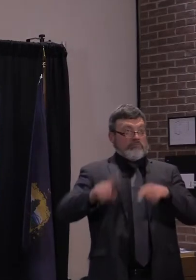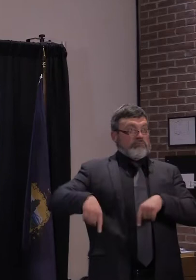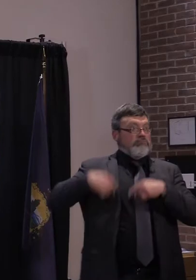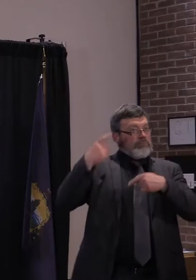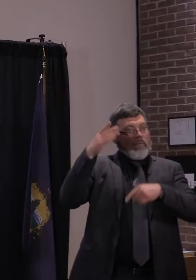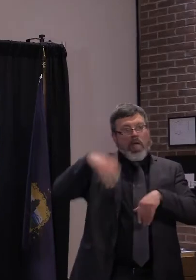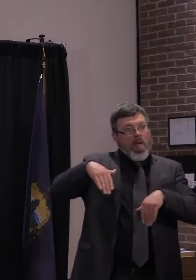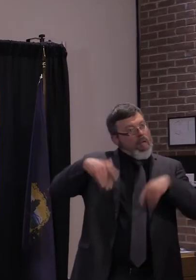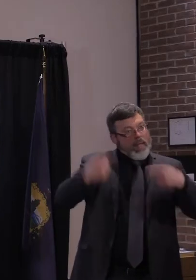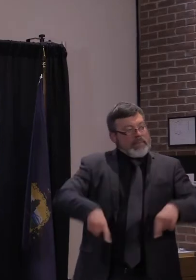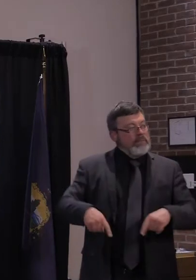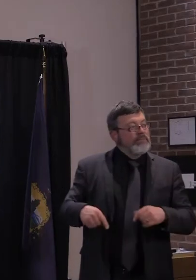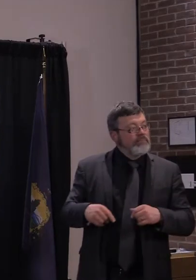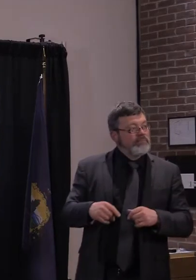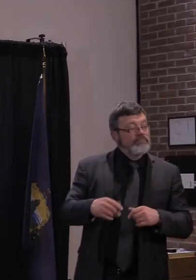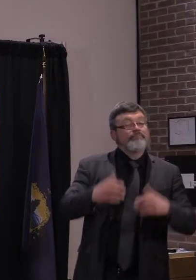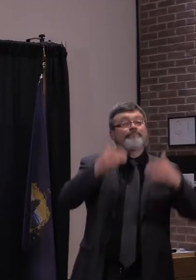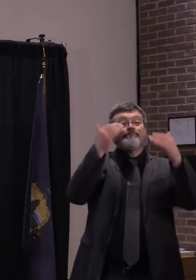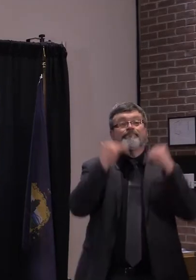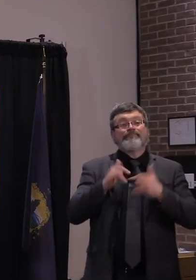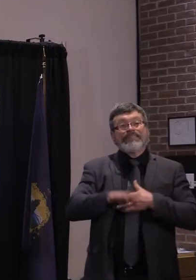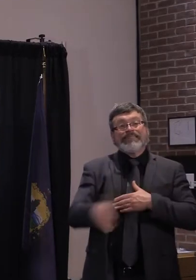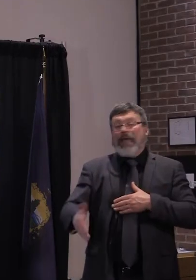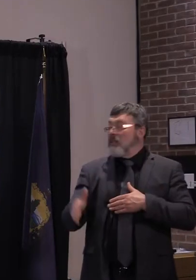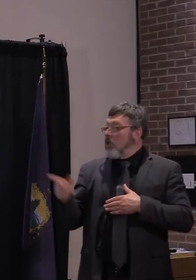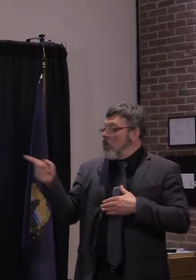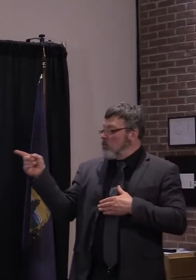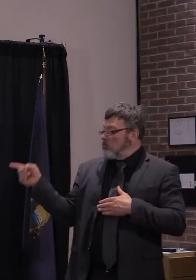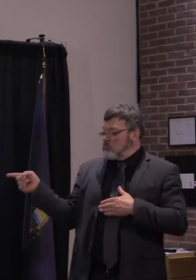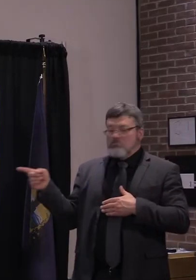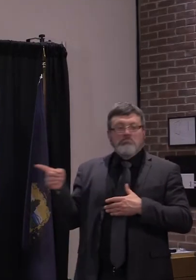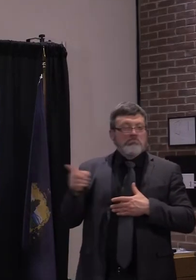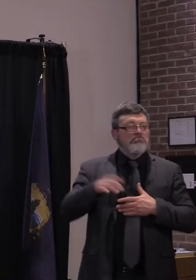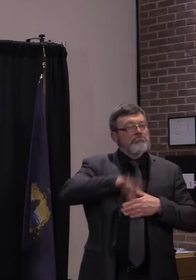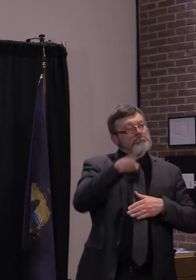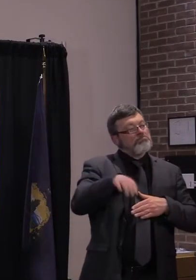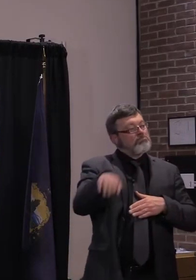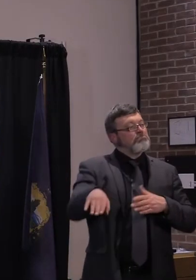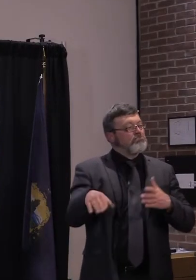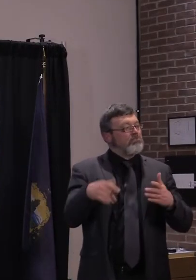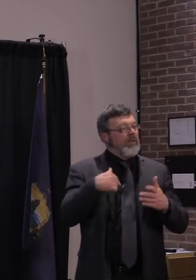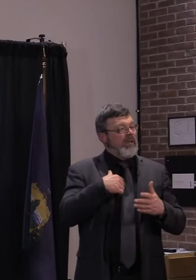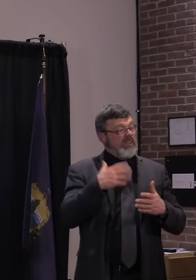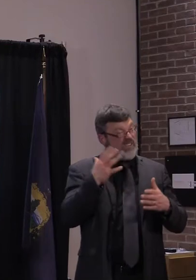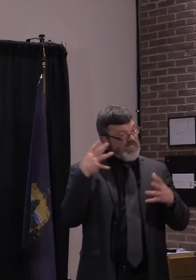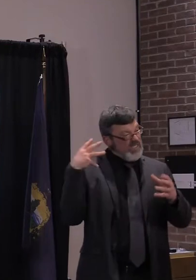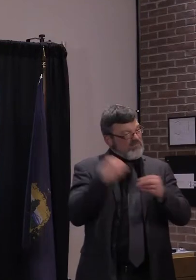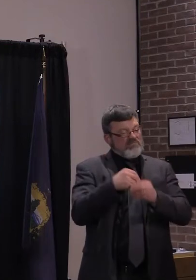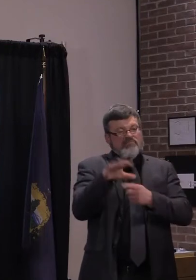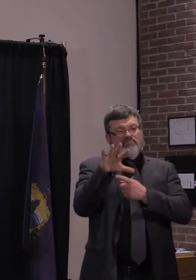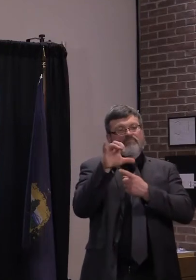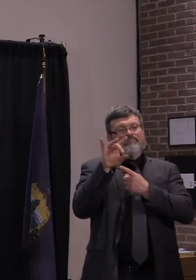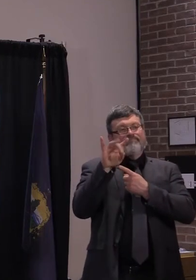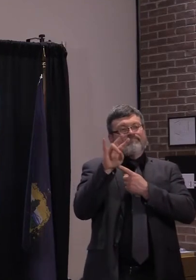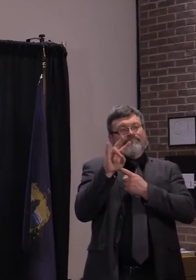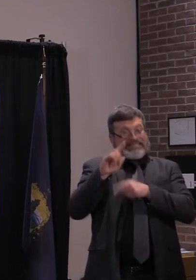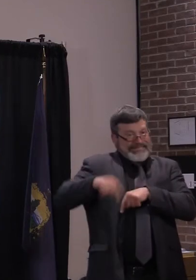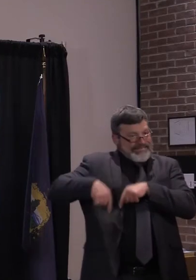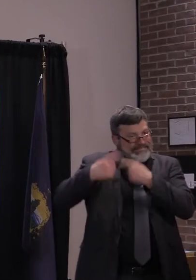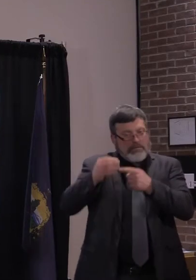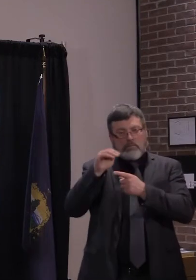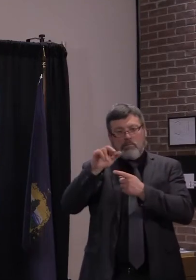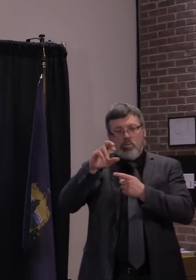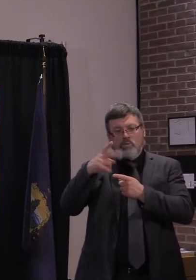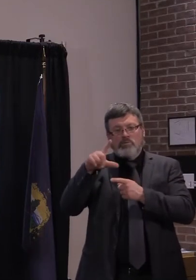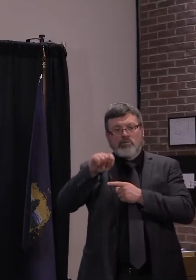Regarding fatalities, we have mourned 587 COVID-related deaths, with an